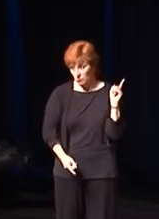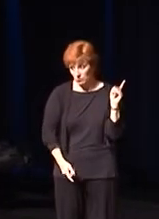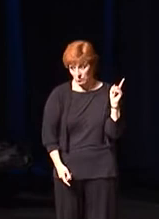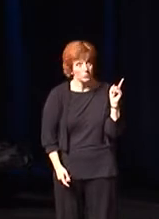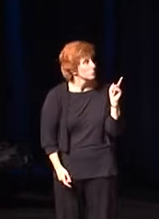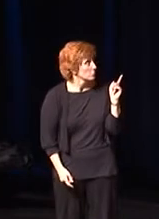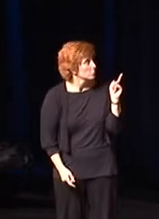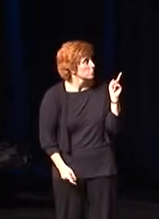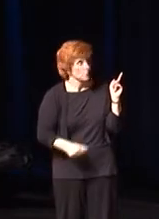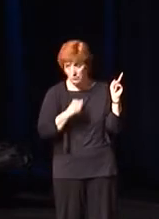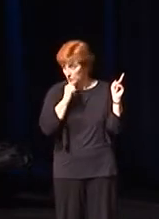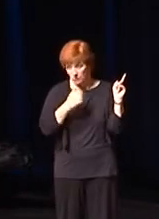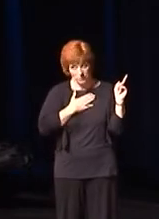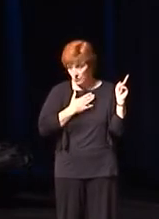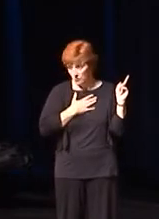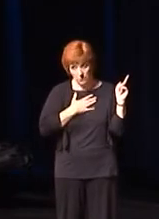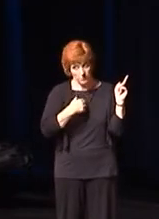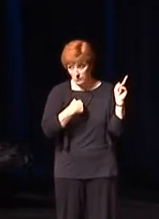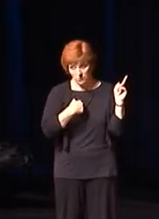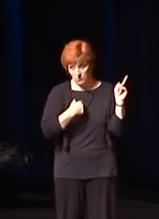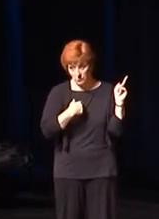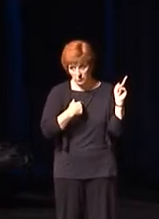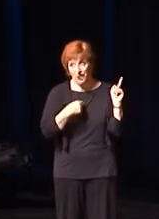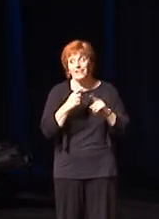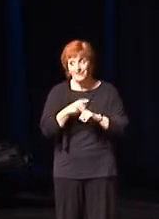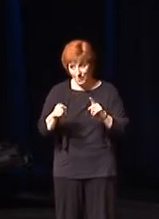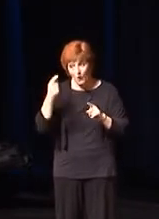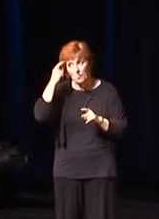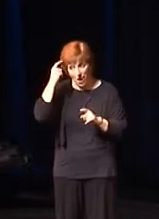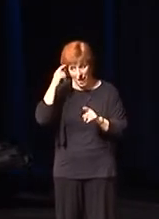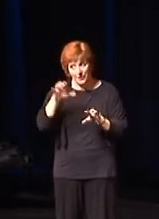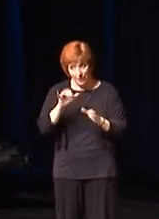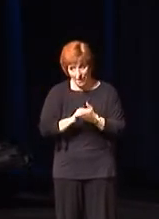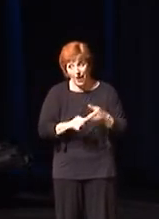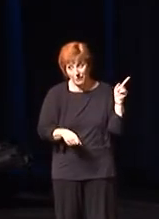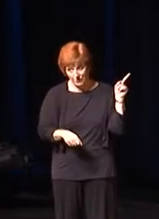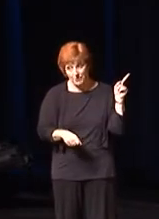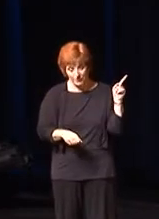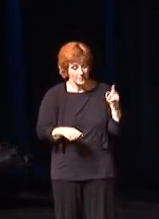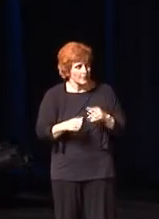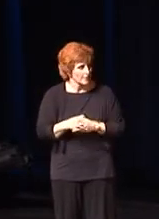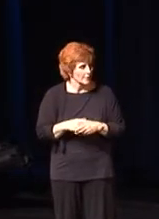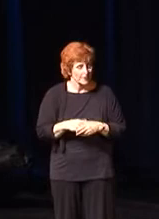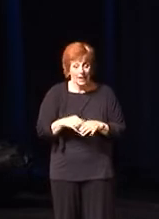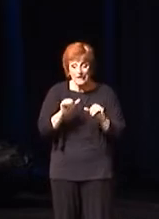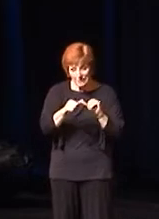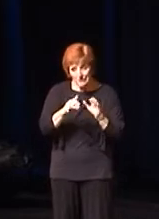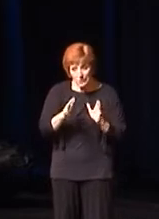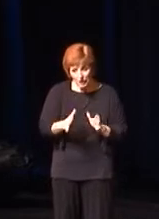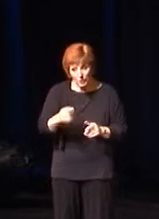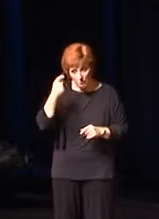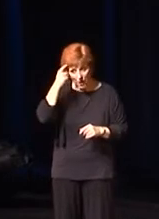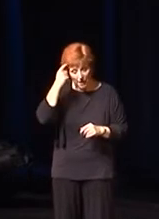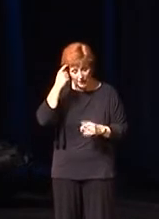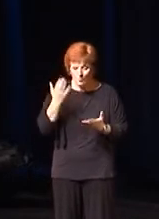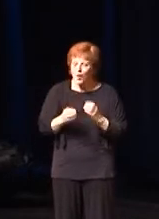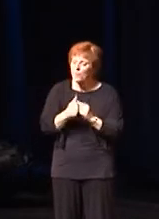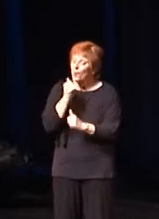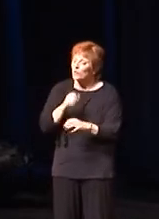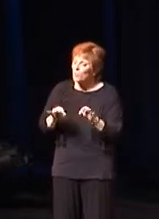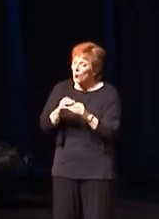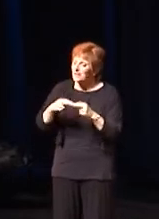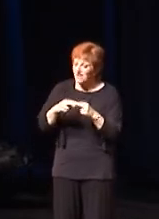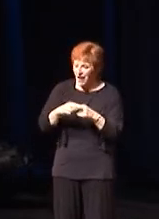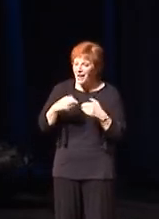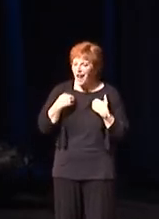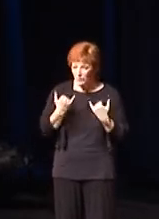pattern. It's not my mind, but it's the mind of the programmer, the mind of the engineer. This is probably the most important slide